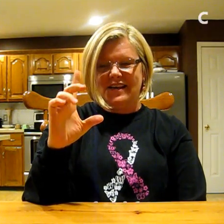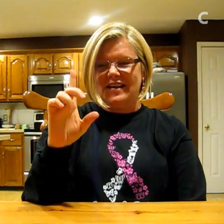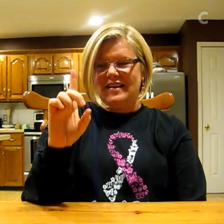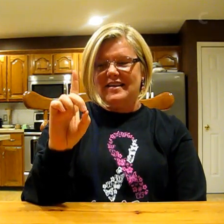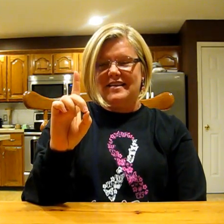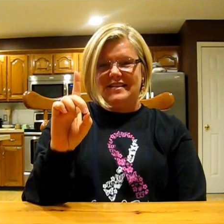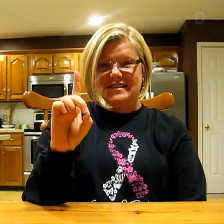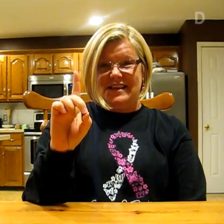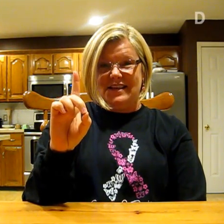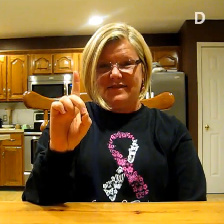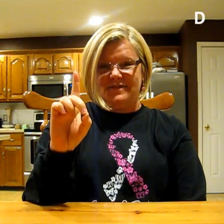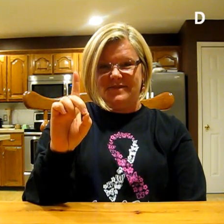D.